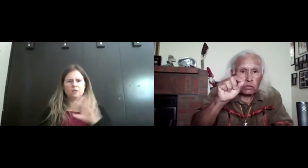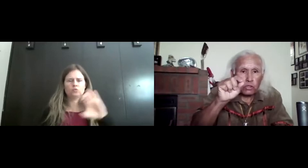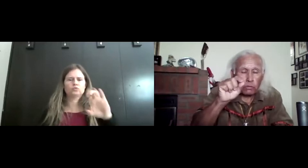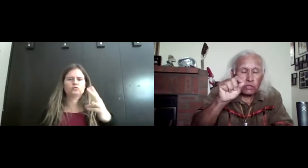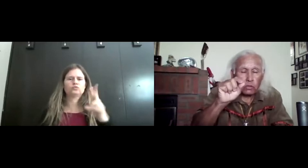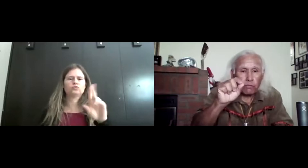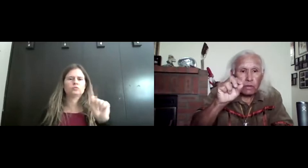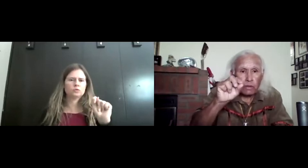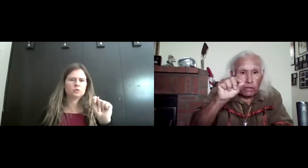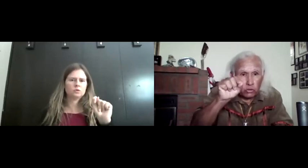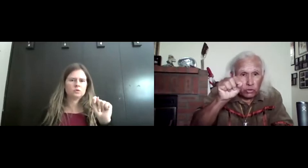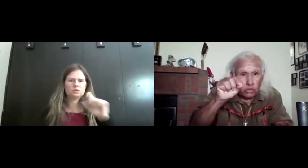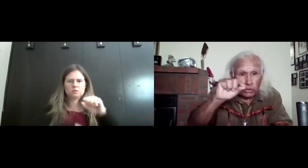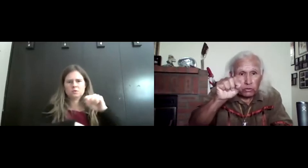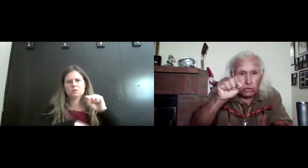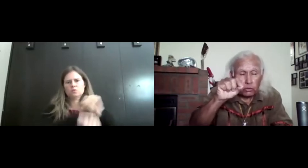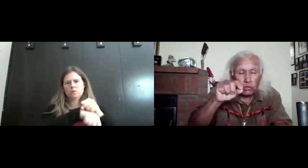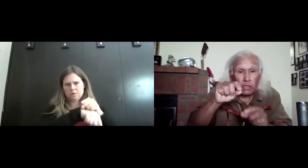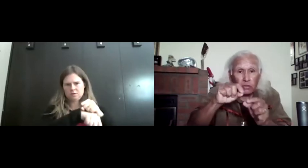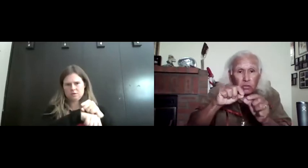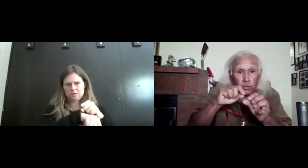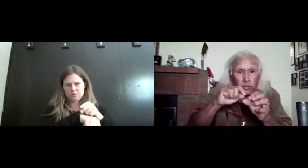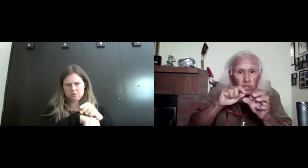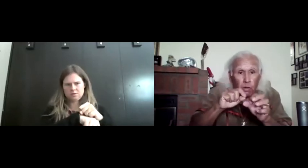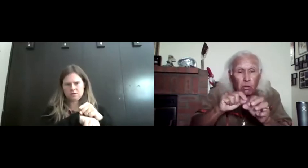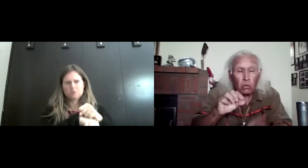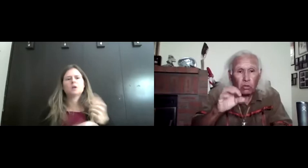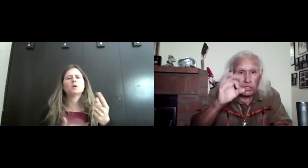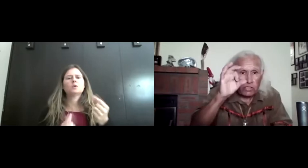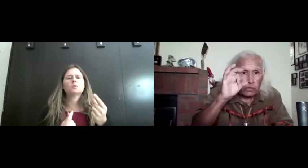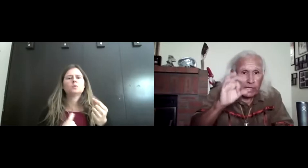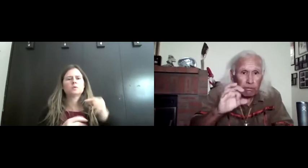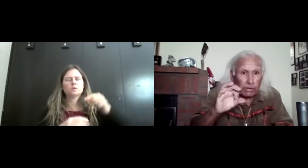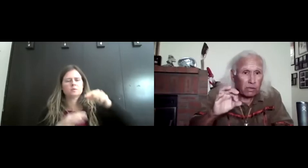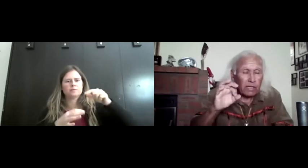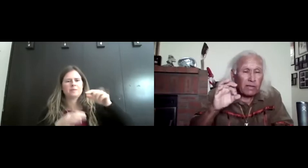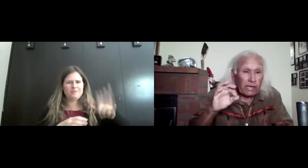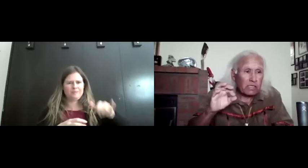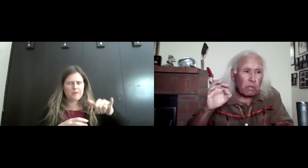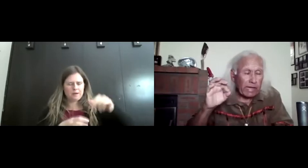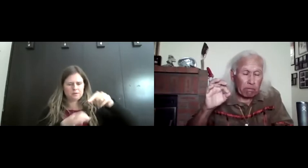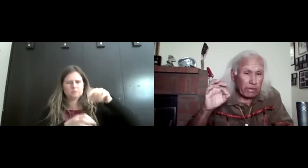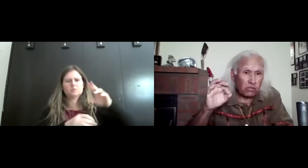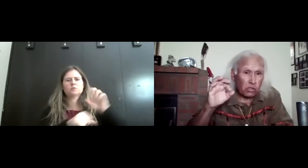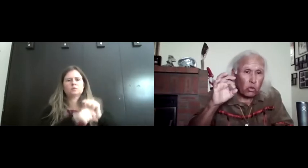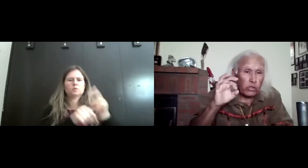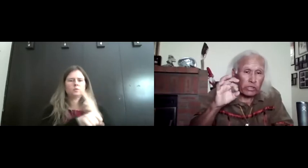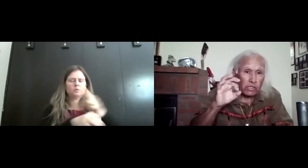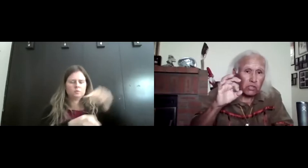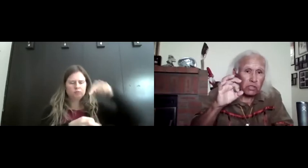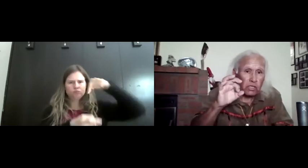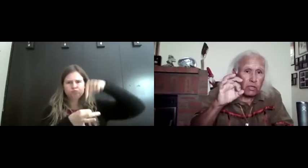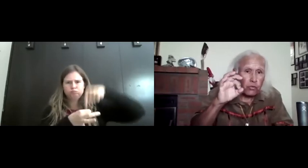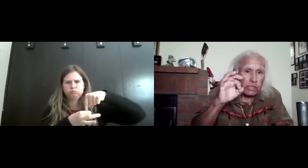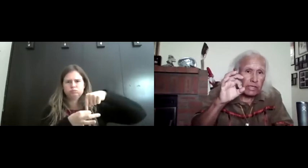stone, sharp stone. And those were the drills used to drill the small hole in the center of that bead that is at best a quarter